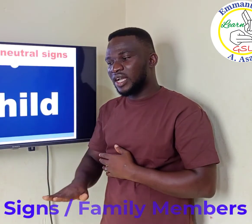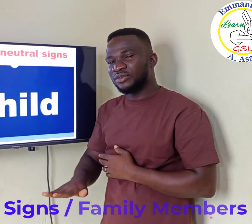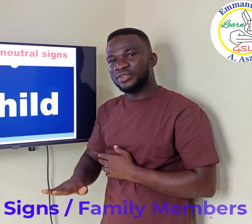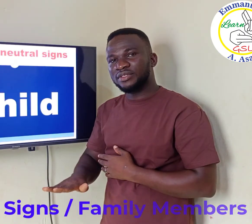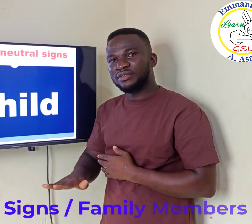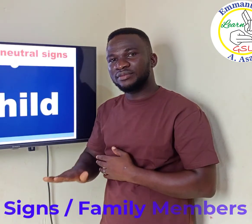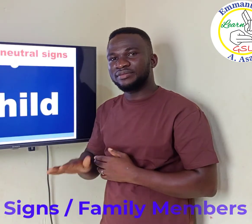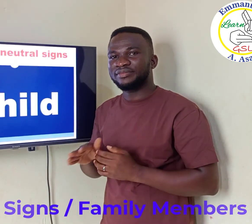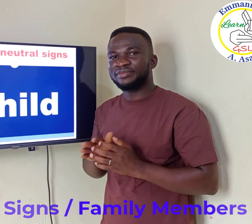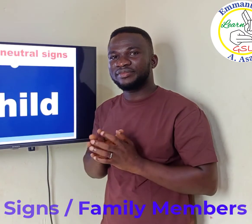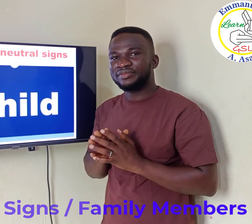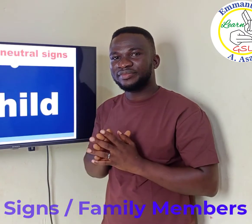child.